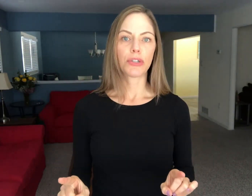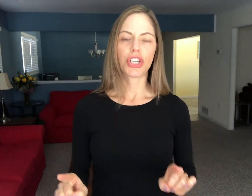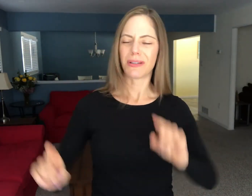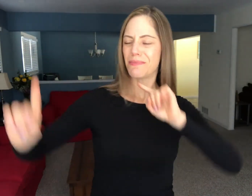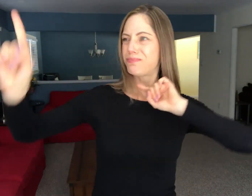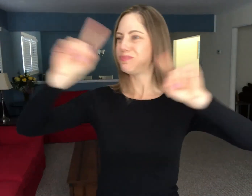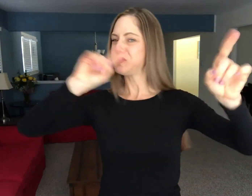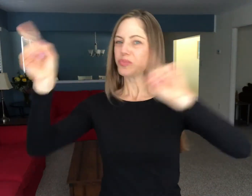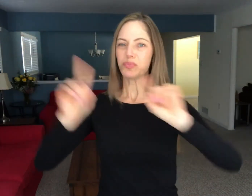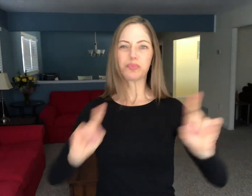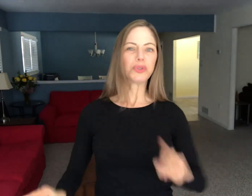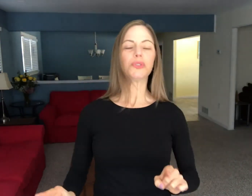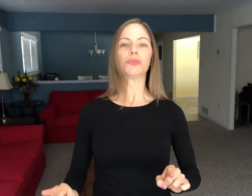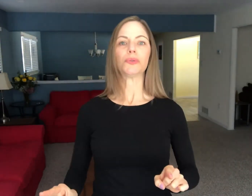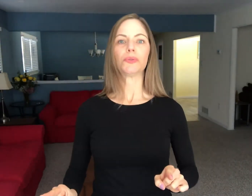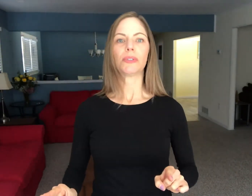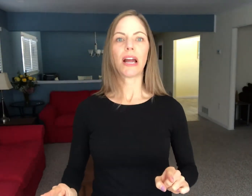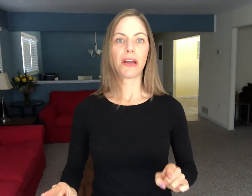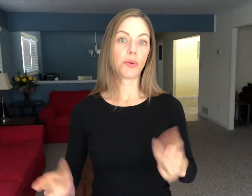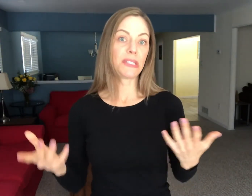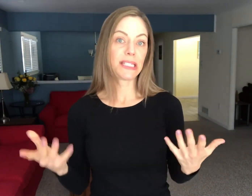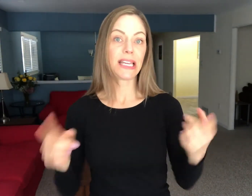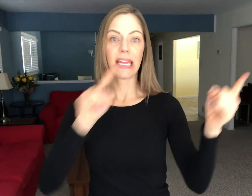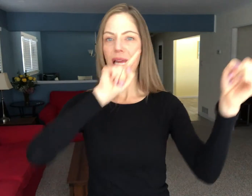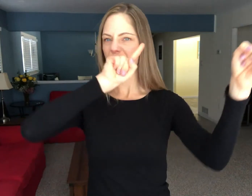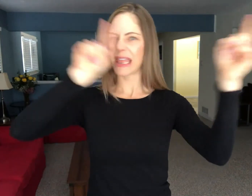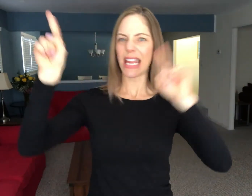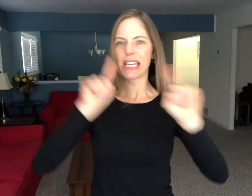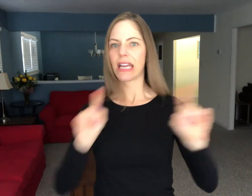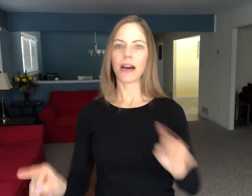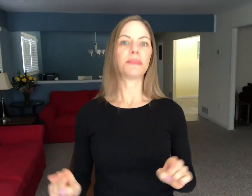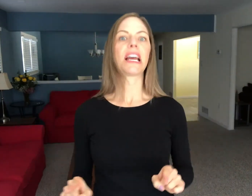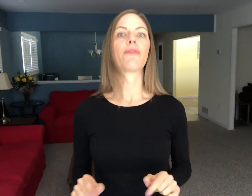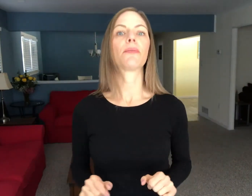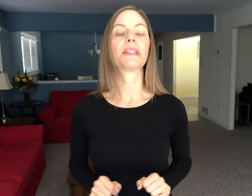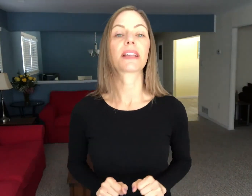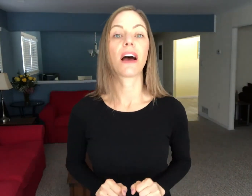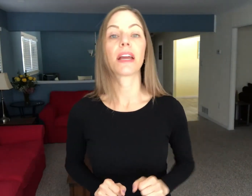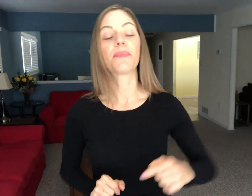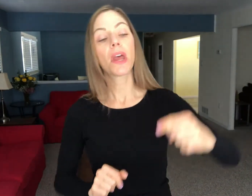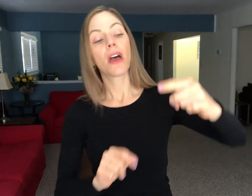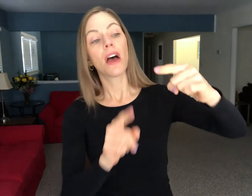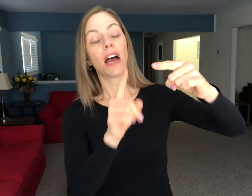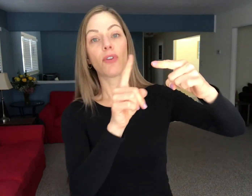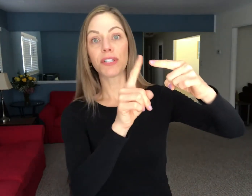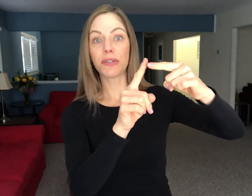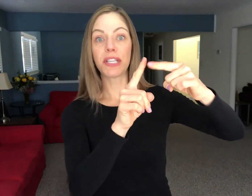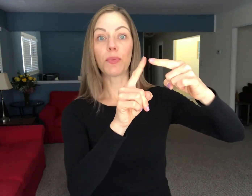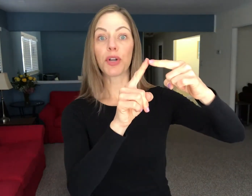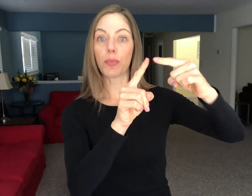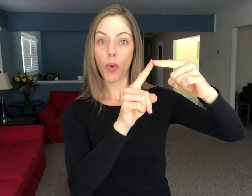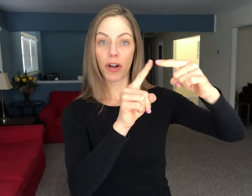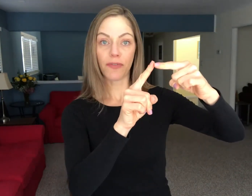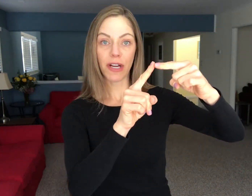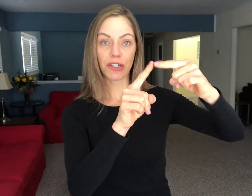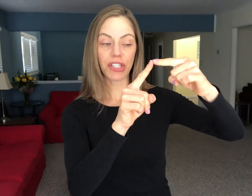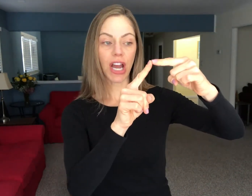motion. How you would see lightning come down from the sky. I've also seen where your pointer fingers